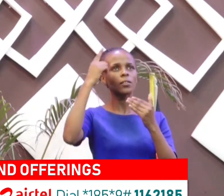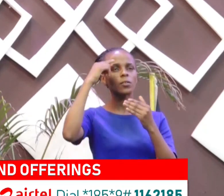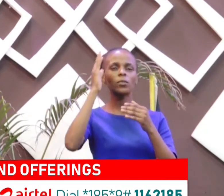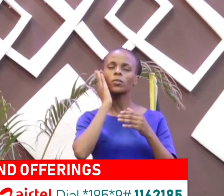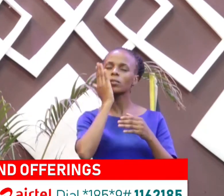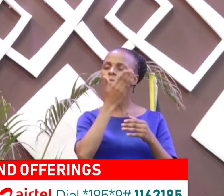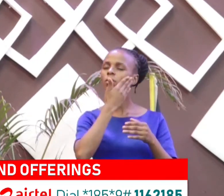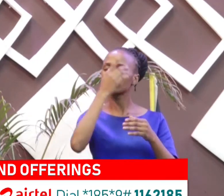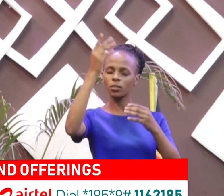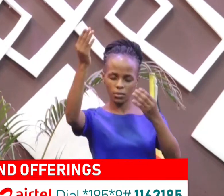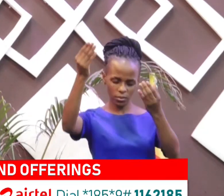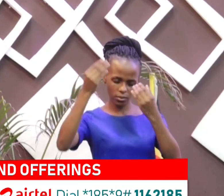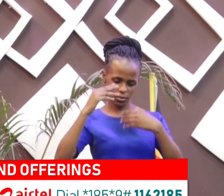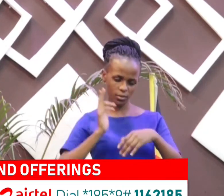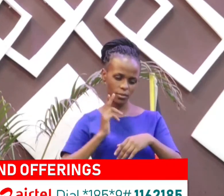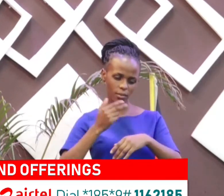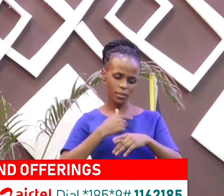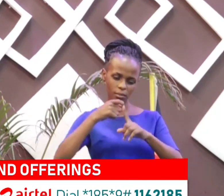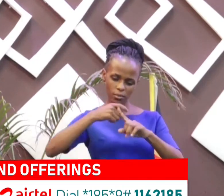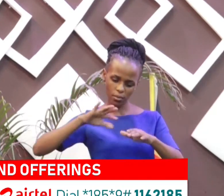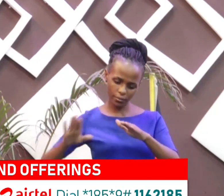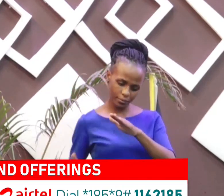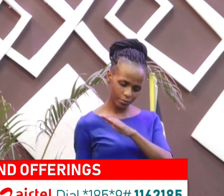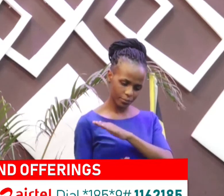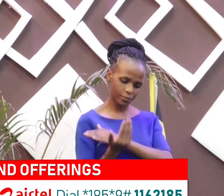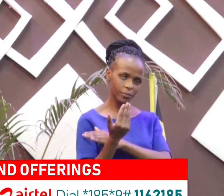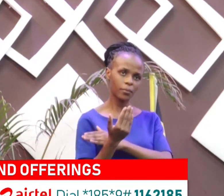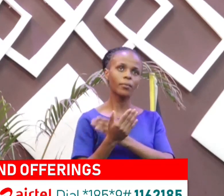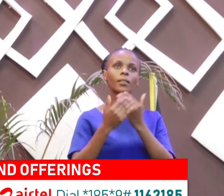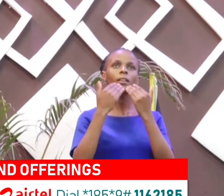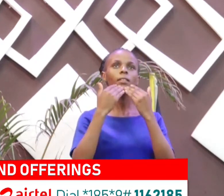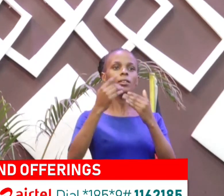you. Thank you for the grace you've given us this morning.